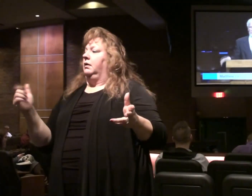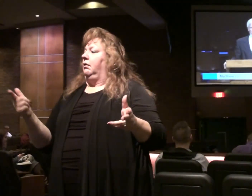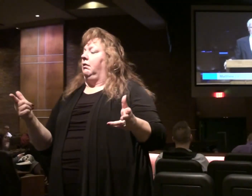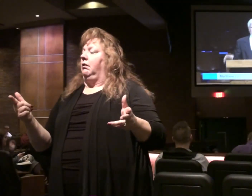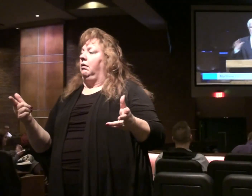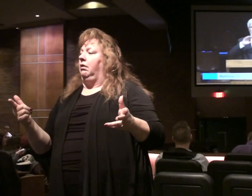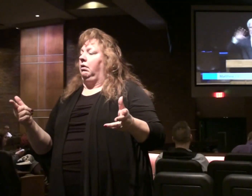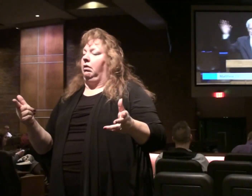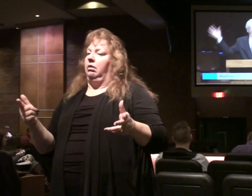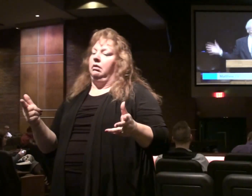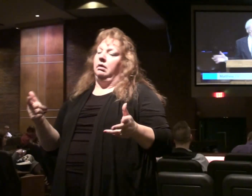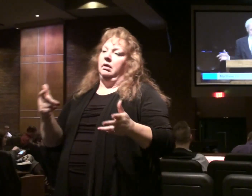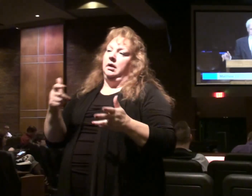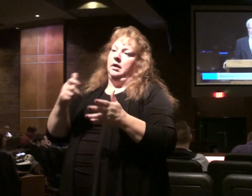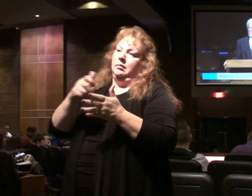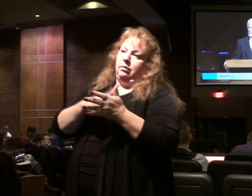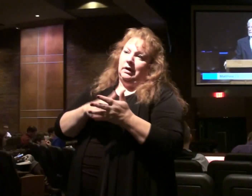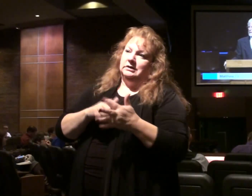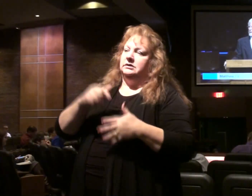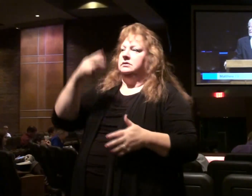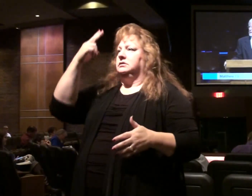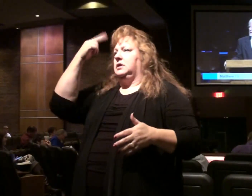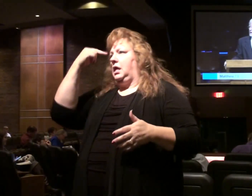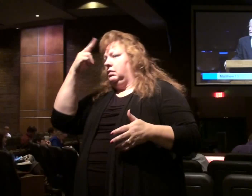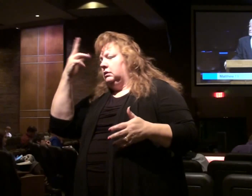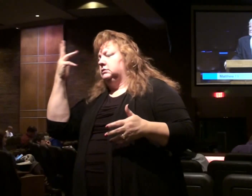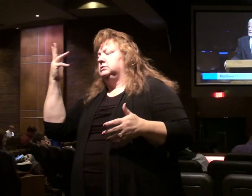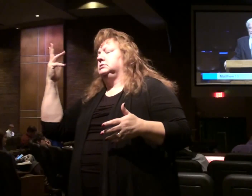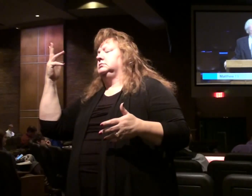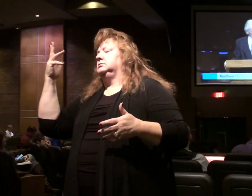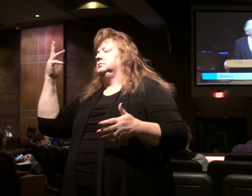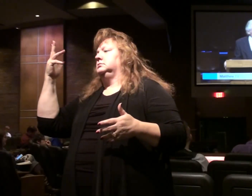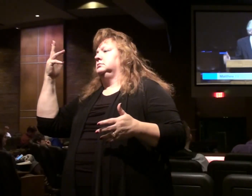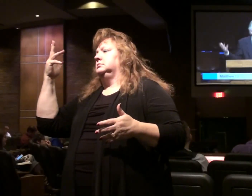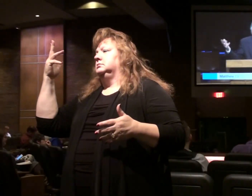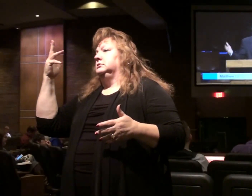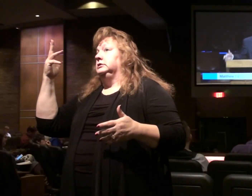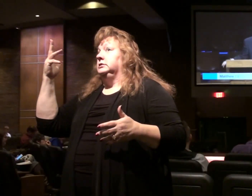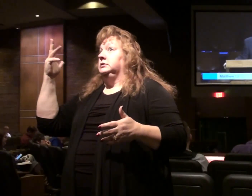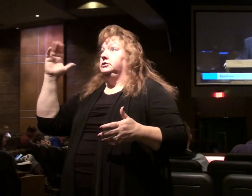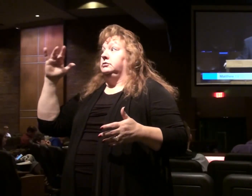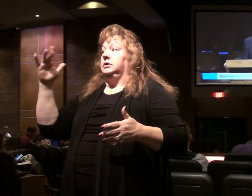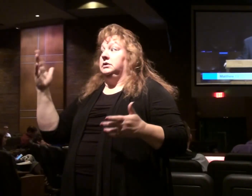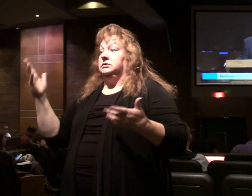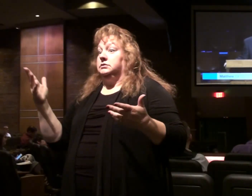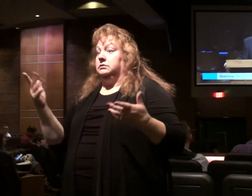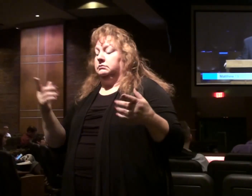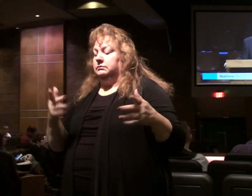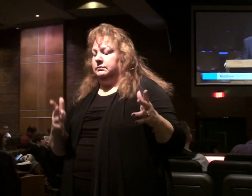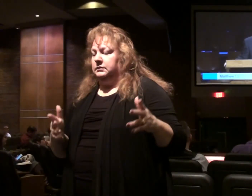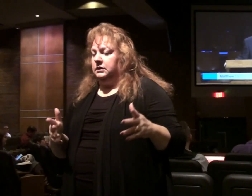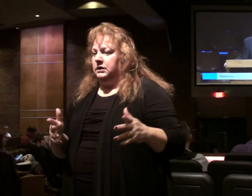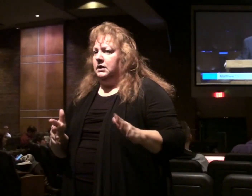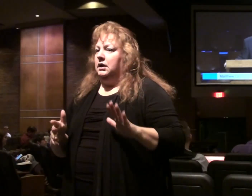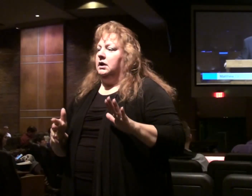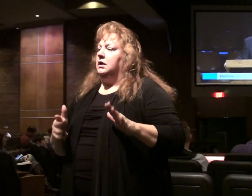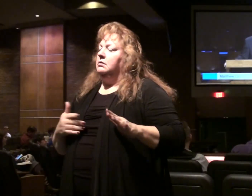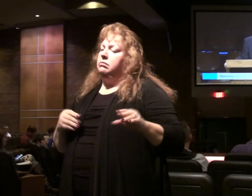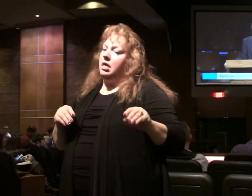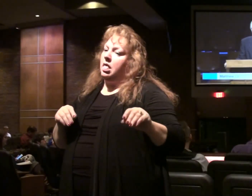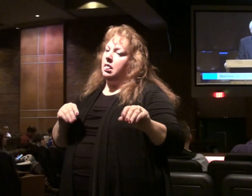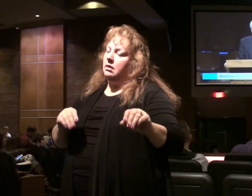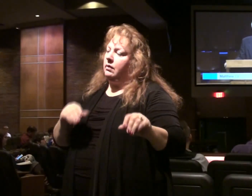branches of Protestantism and Catholicism and a lot of strange connections. But if they're